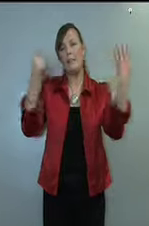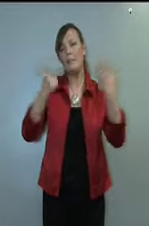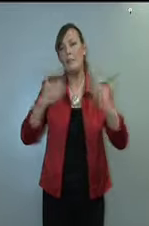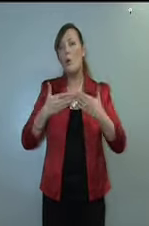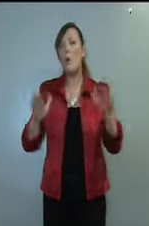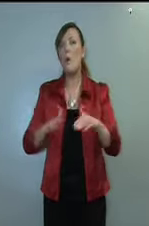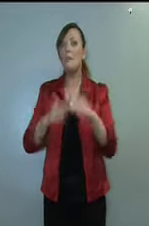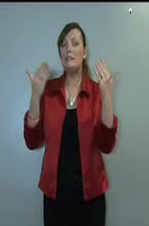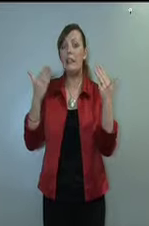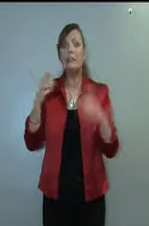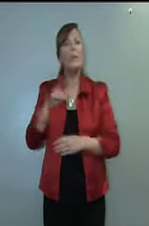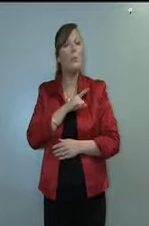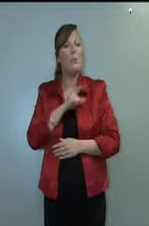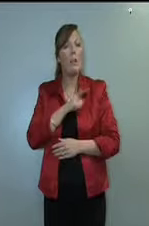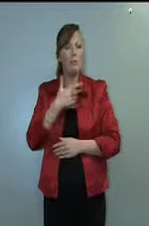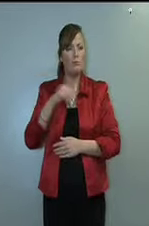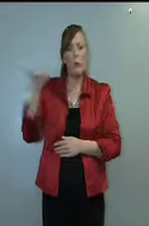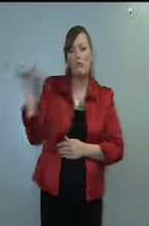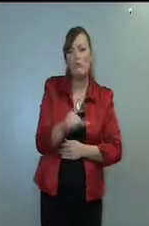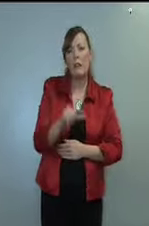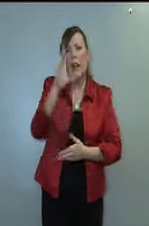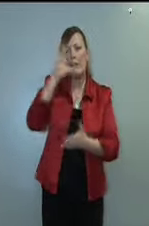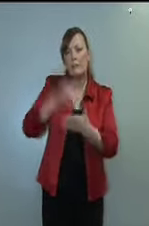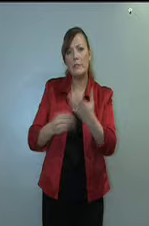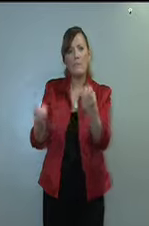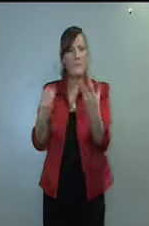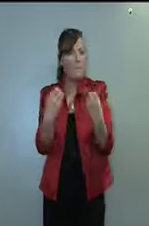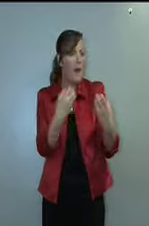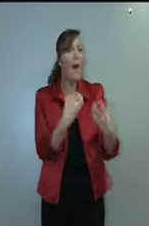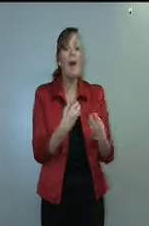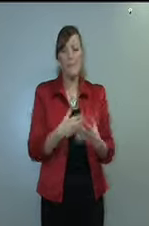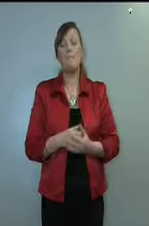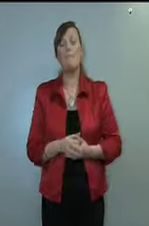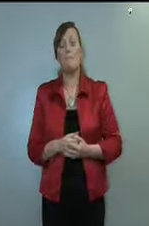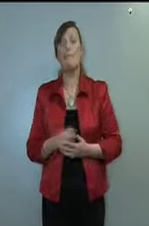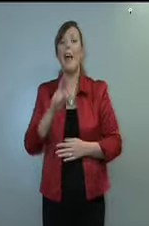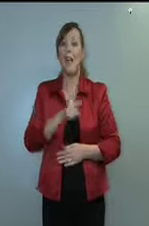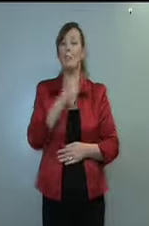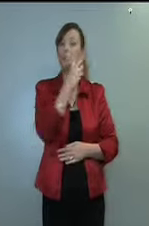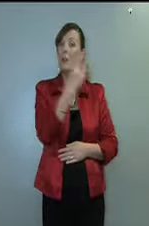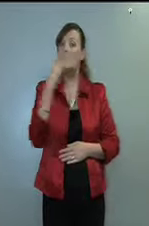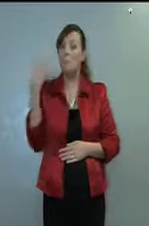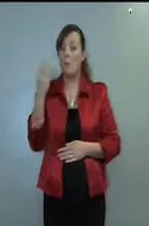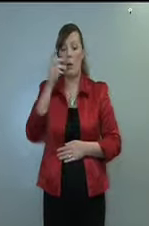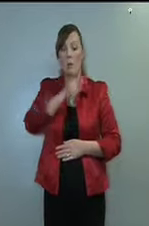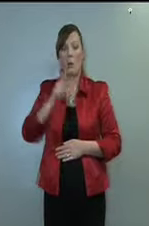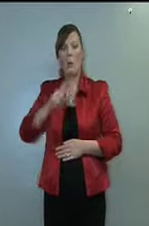to find out about real experiences. We also used 24 mystery shopper visits to gather